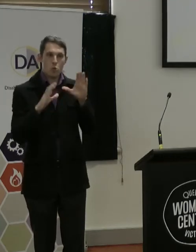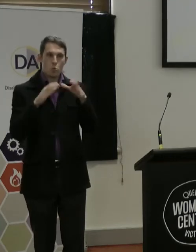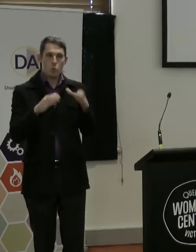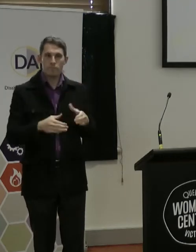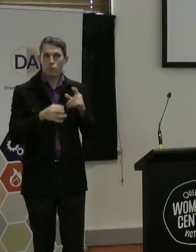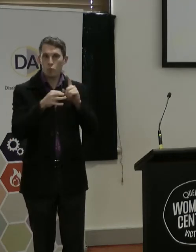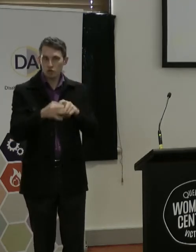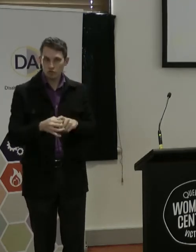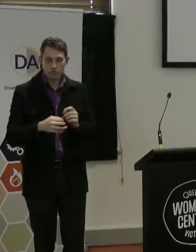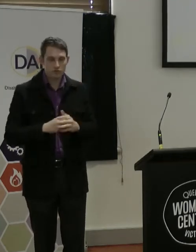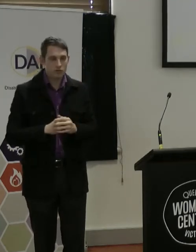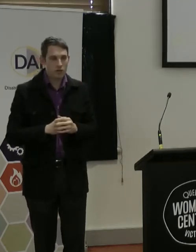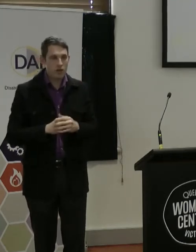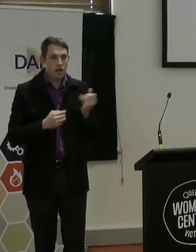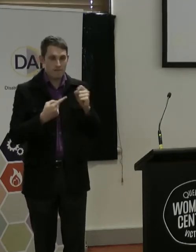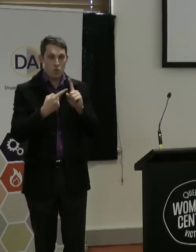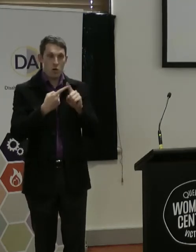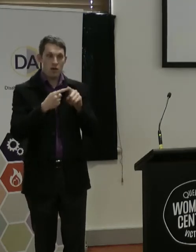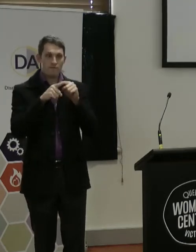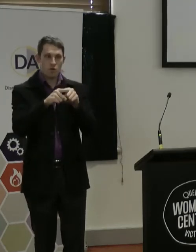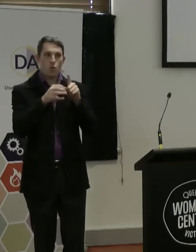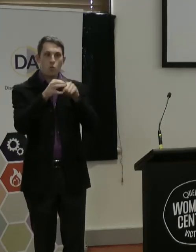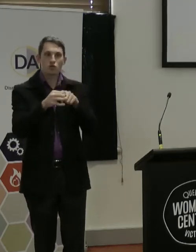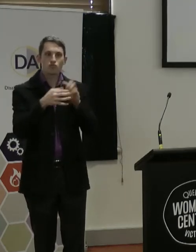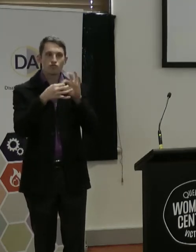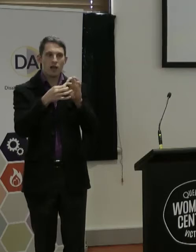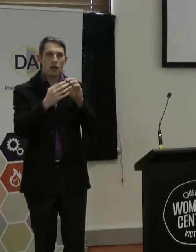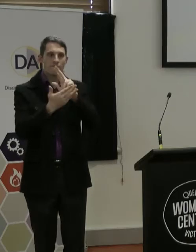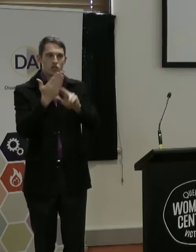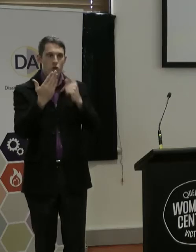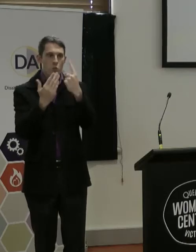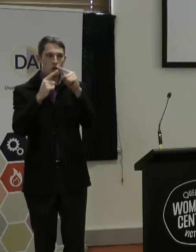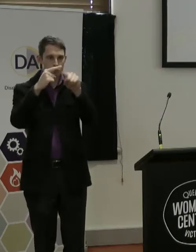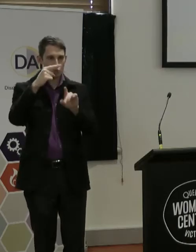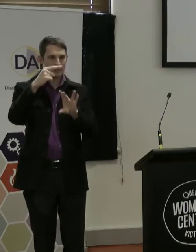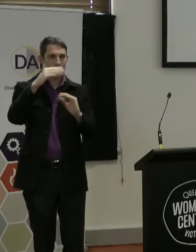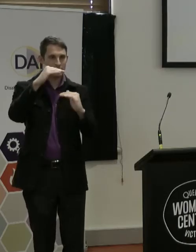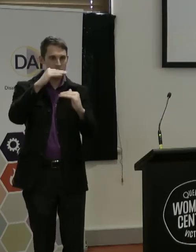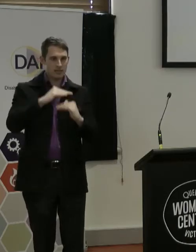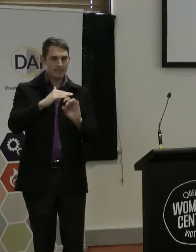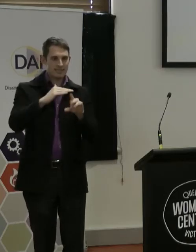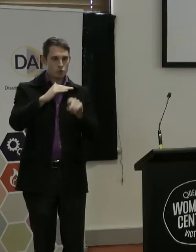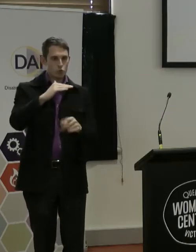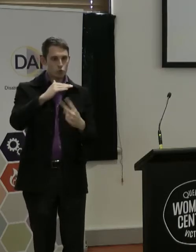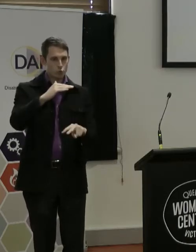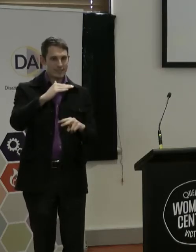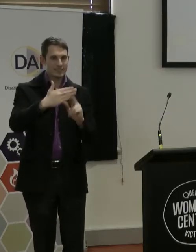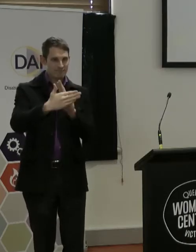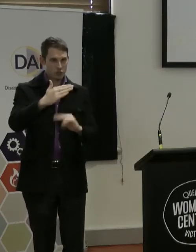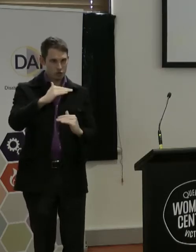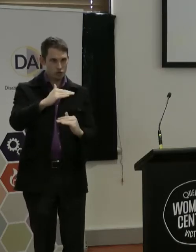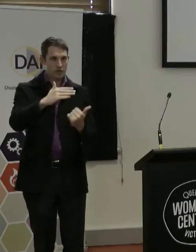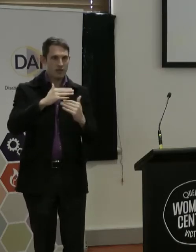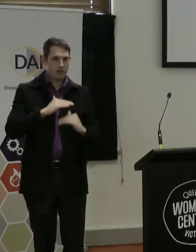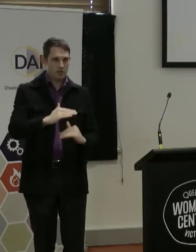there's questions relating to Articles 1 through to 10 of the Convention. The second cluster is Articles 10 to 20, and then the third cluster is 20 to,